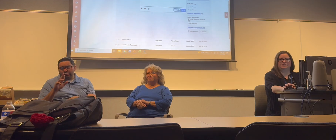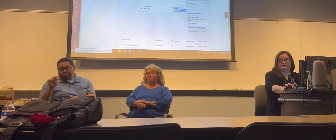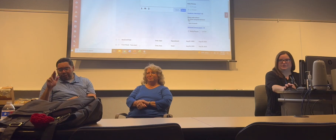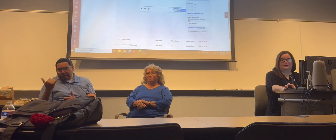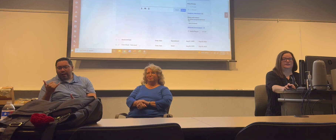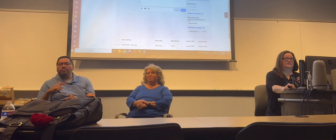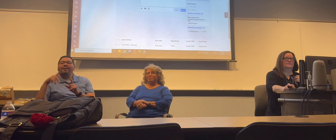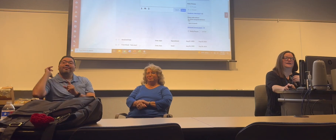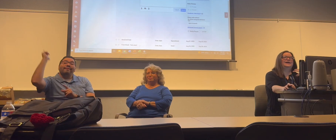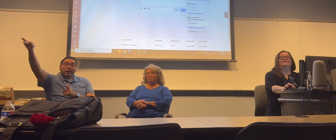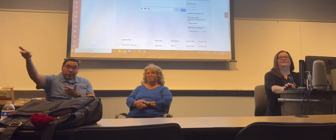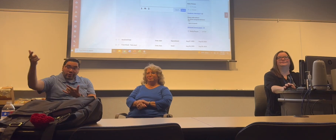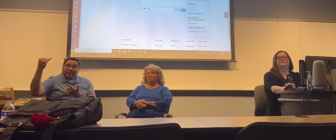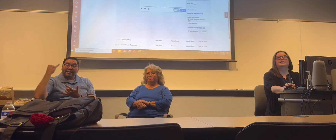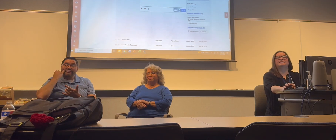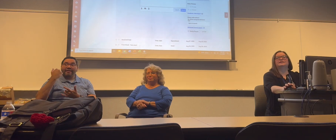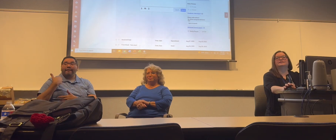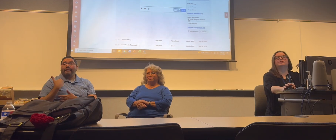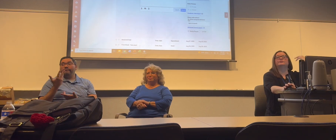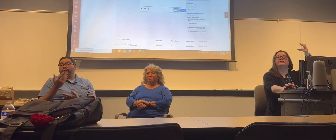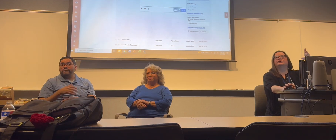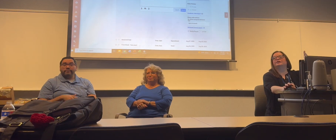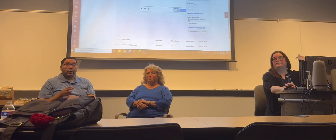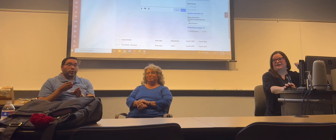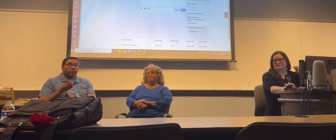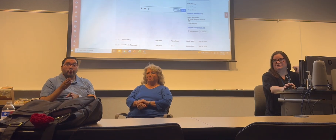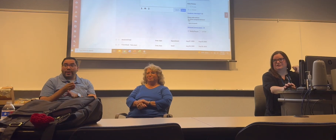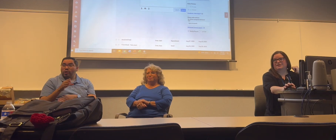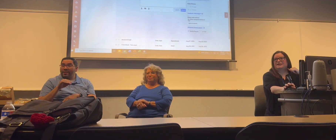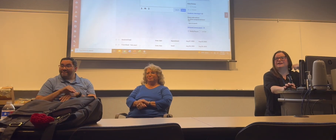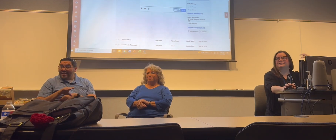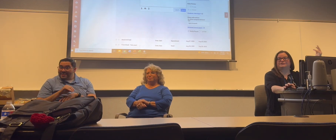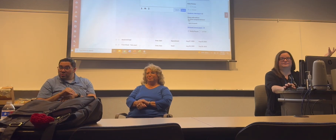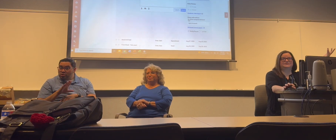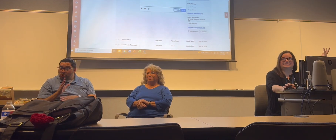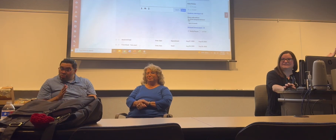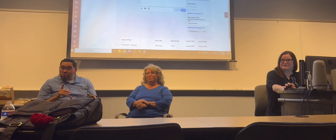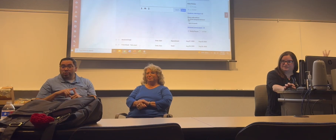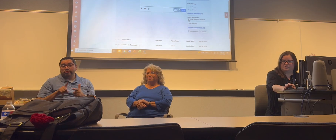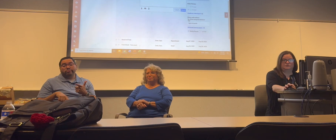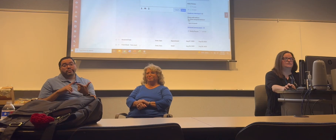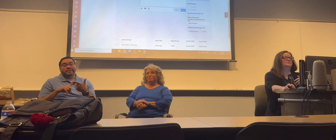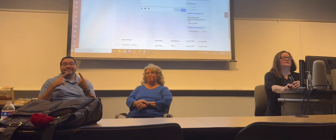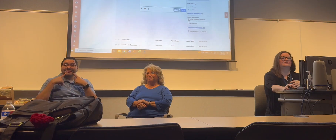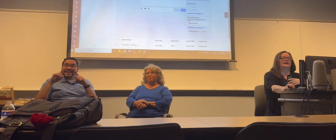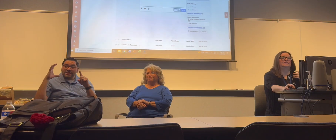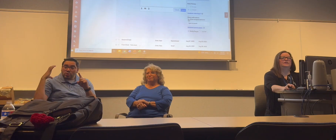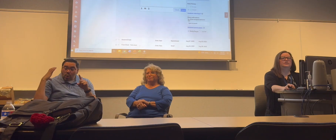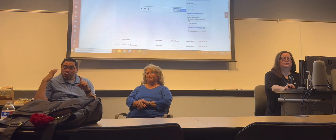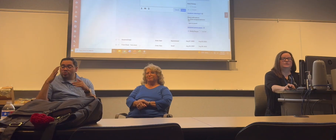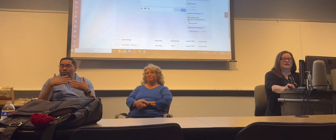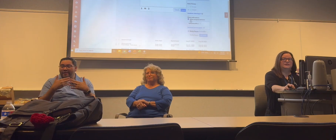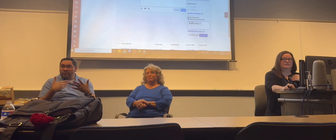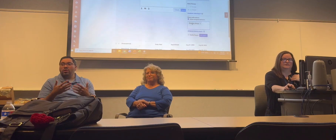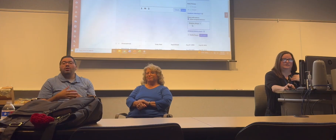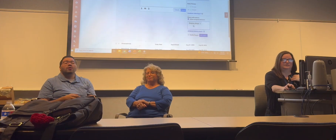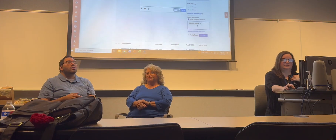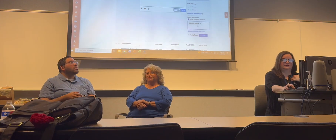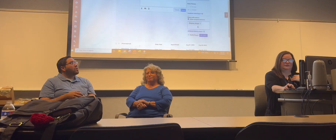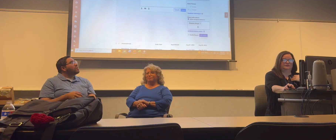maybe later on, they might have a career advisor, they might have a success coach, something like that. You